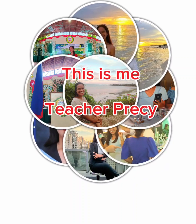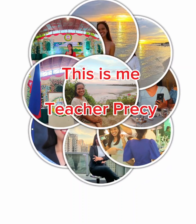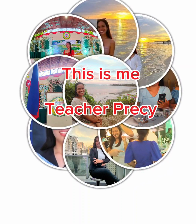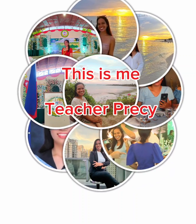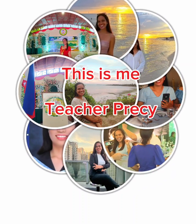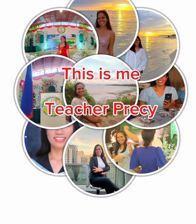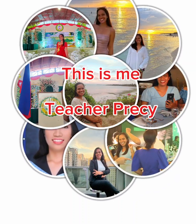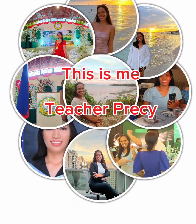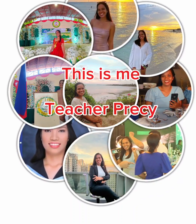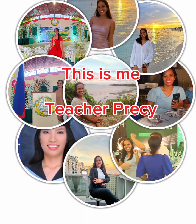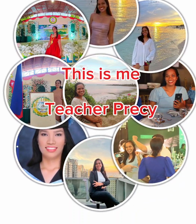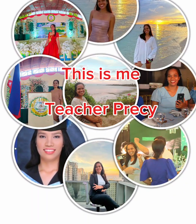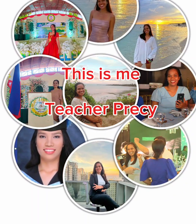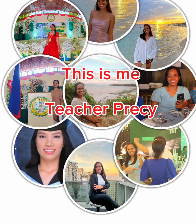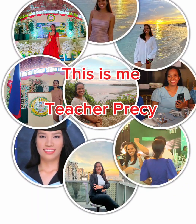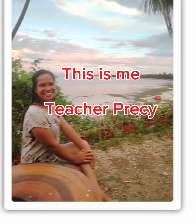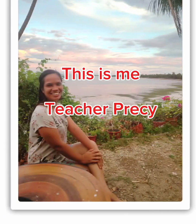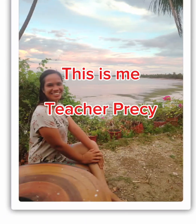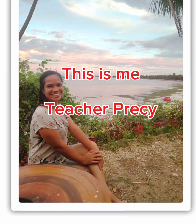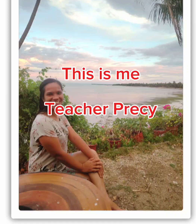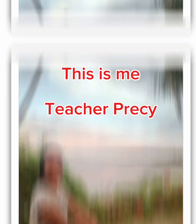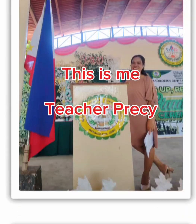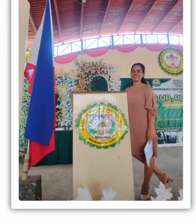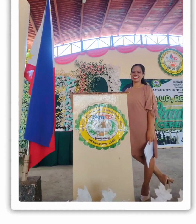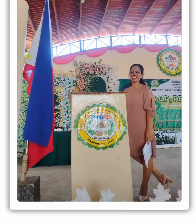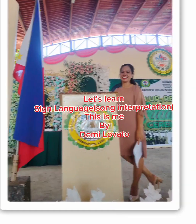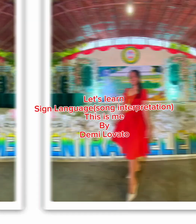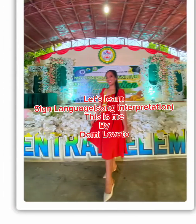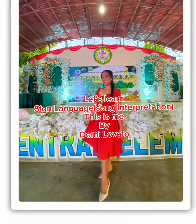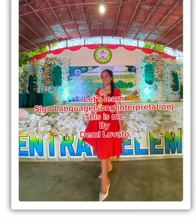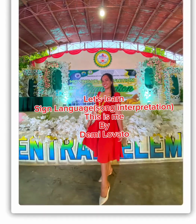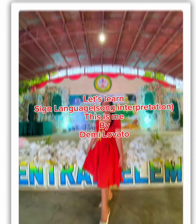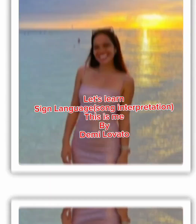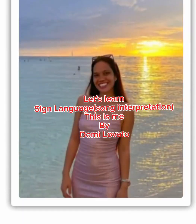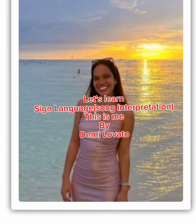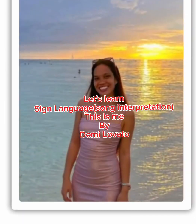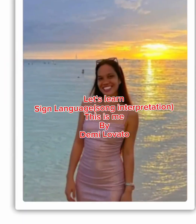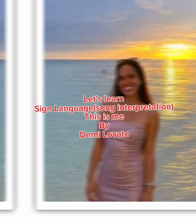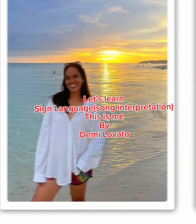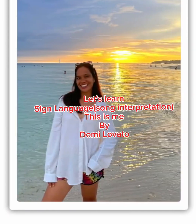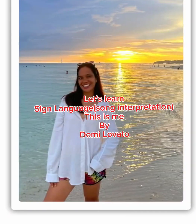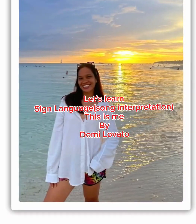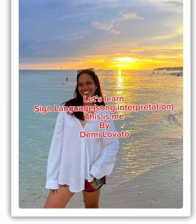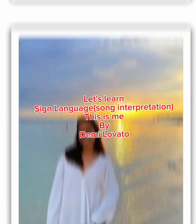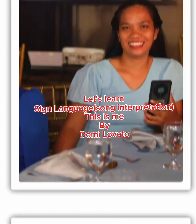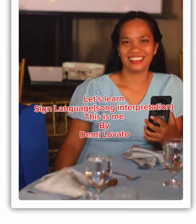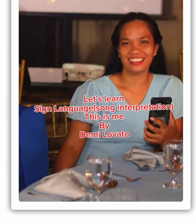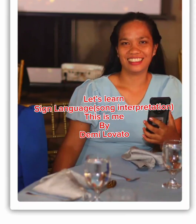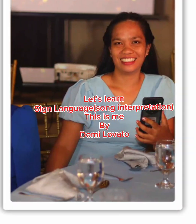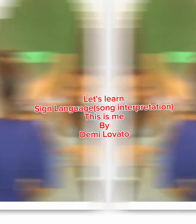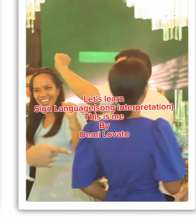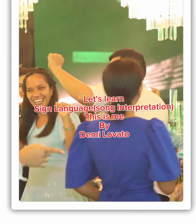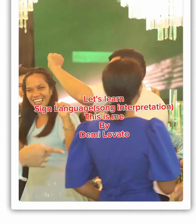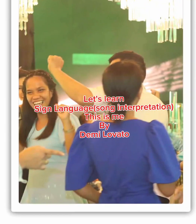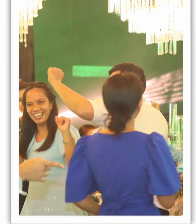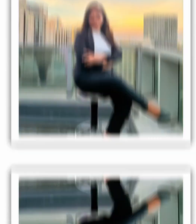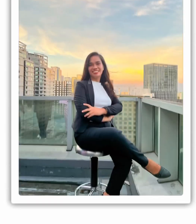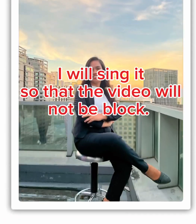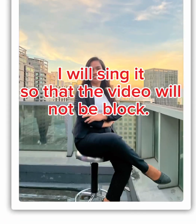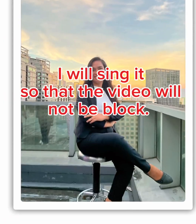This is me, your teacher, Pressy. So, karon mga langga katunon ang sign language sa This Is Me by Demi Lovato. So, ako siyang iskantahon